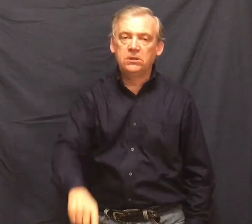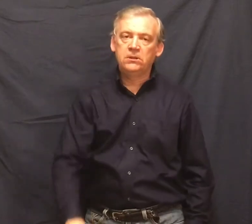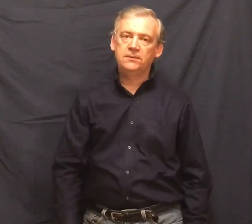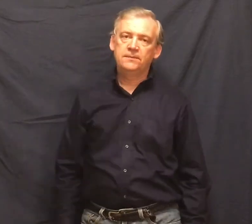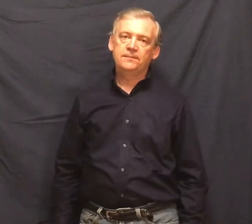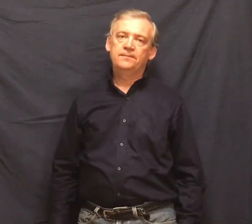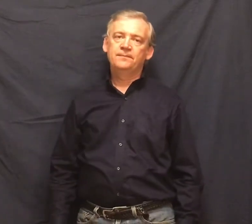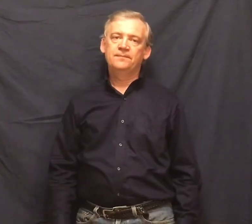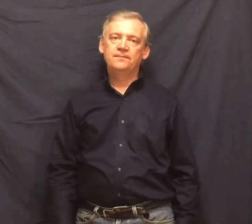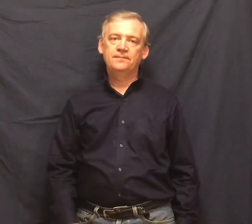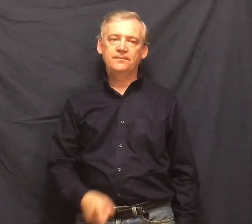Slim had not moved.